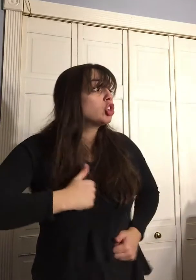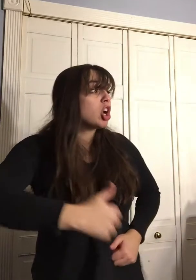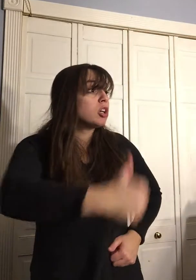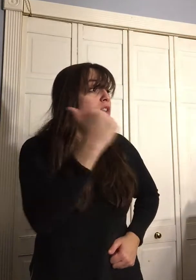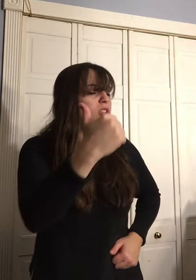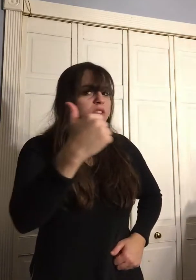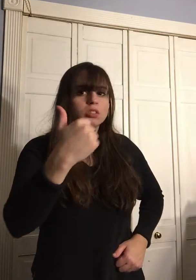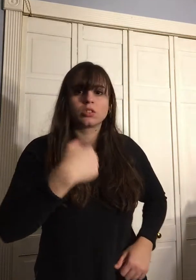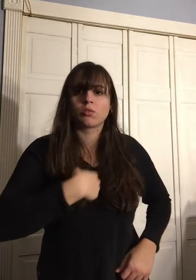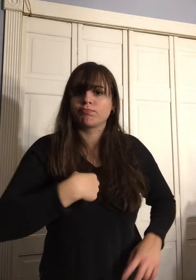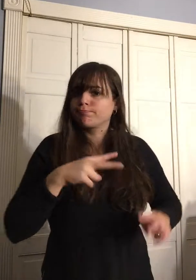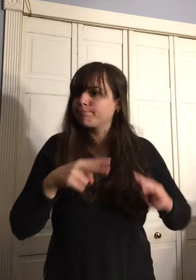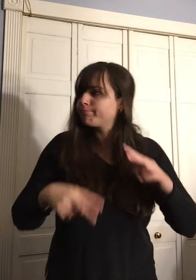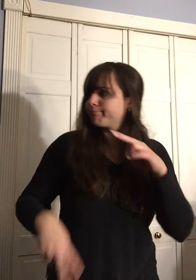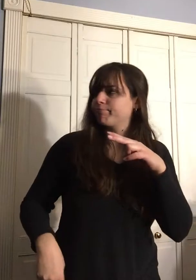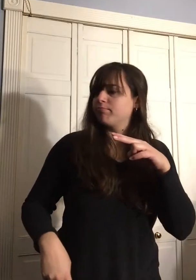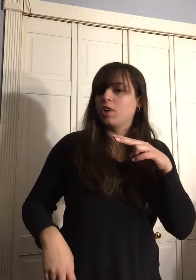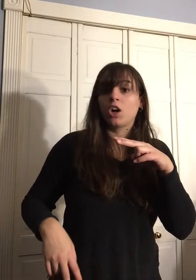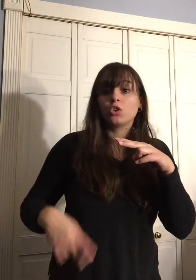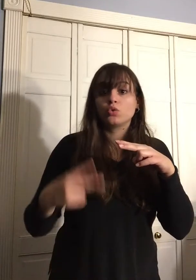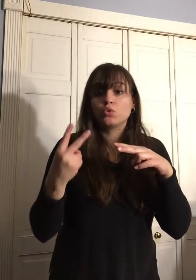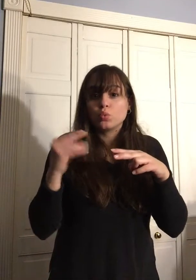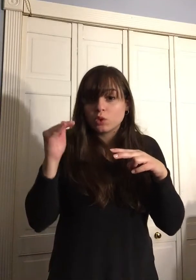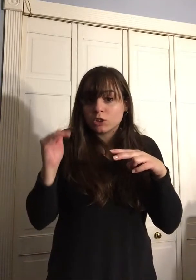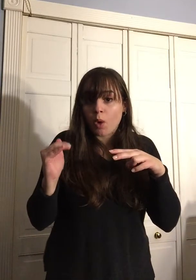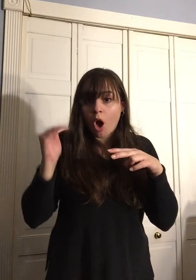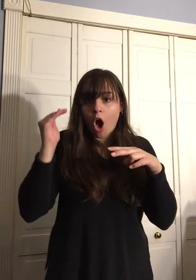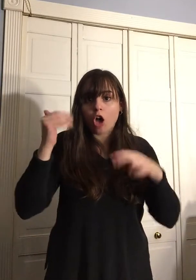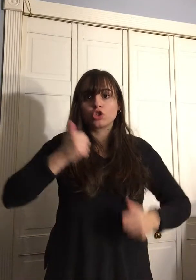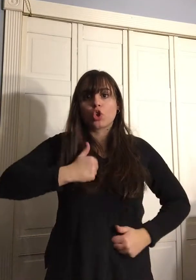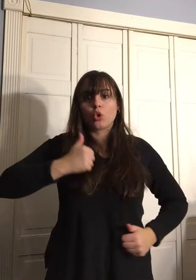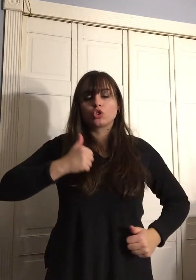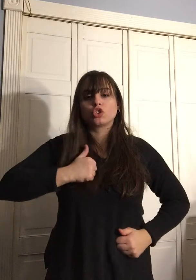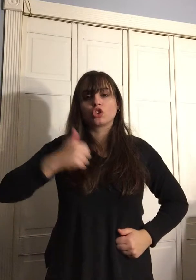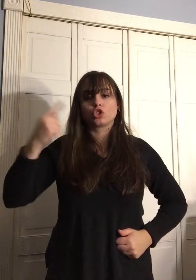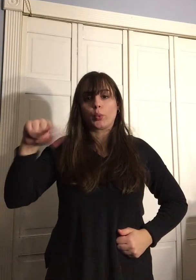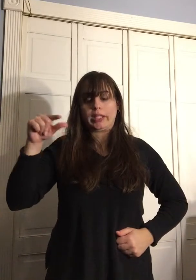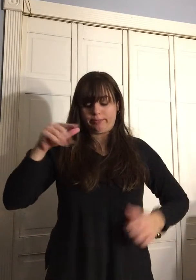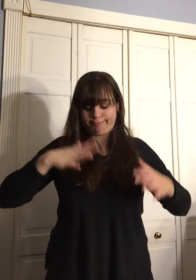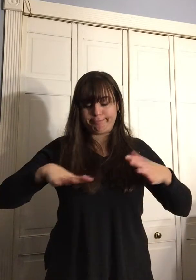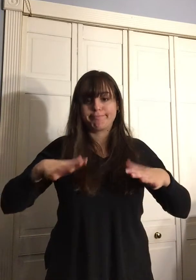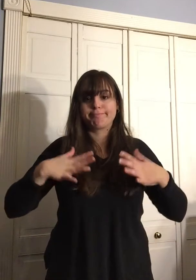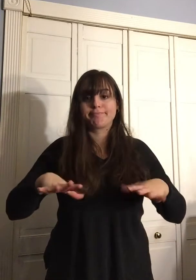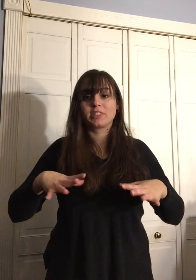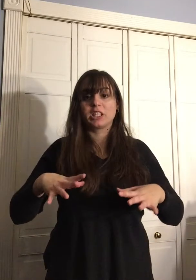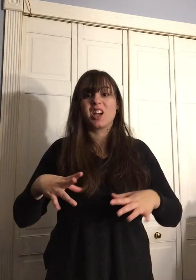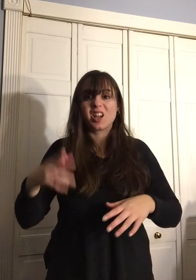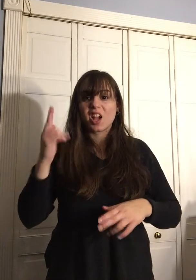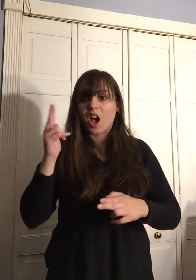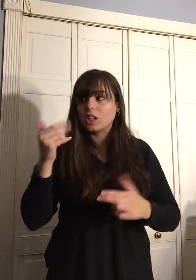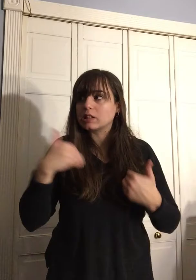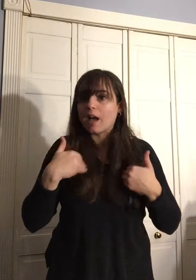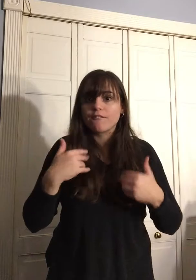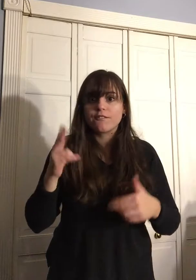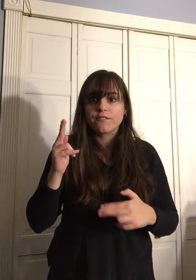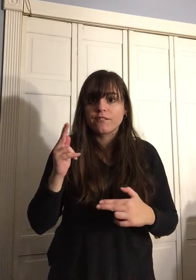they seek for freedom. And suddenly, one of my team members shouted, "Soldiers!" So